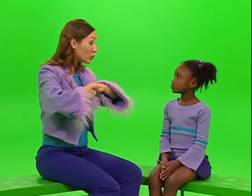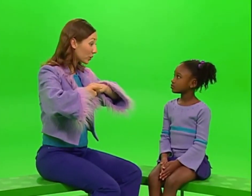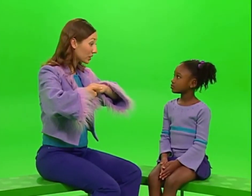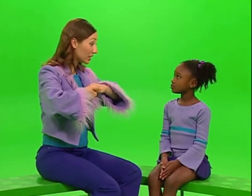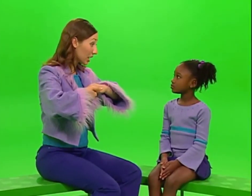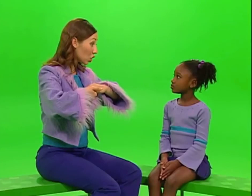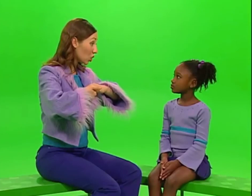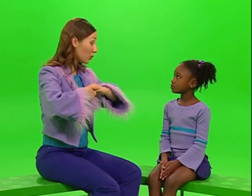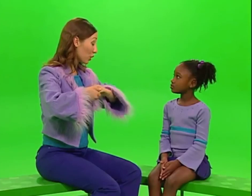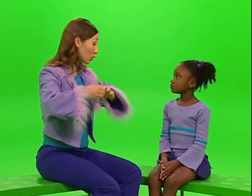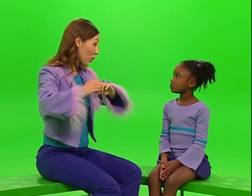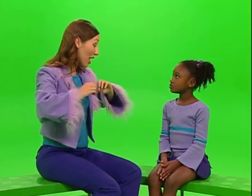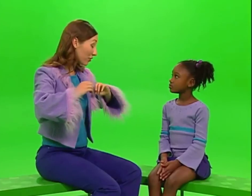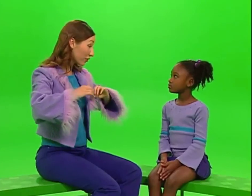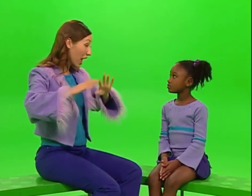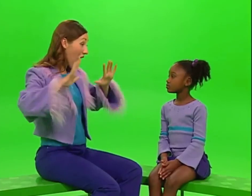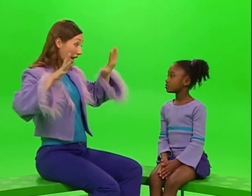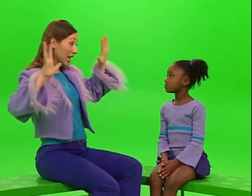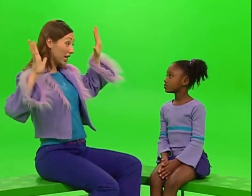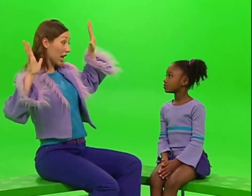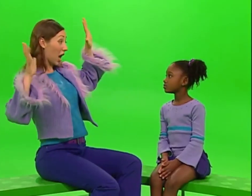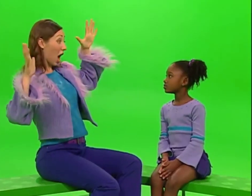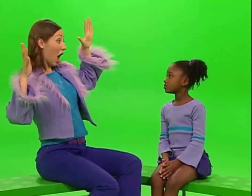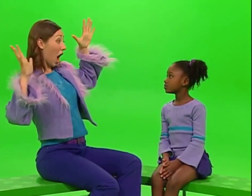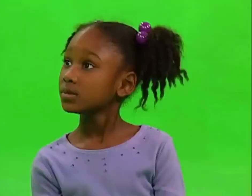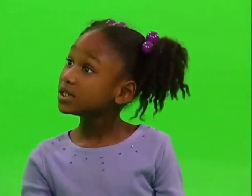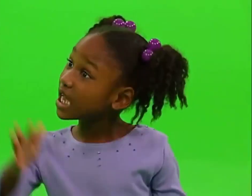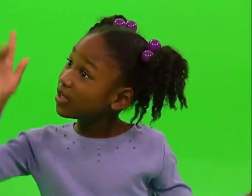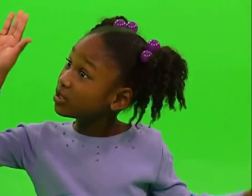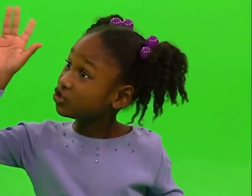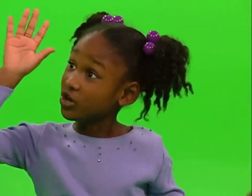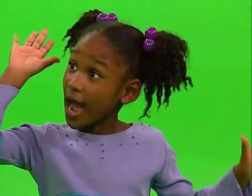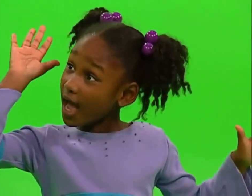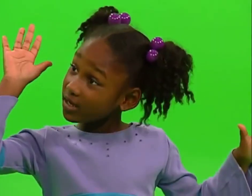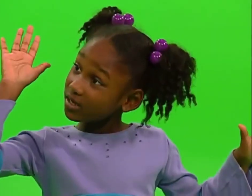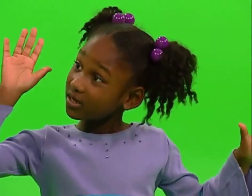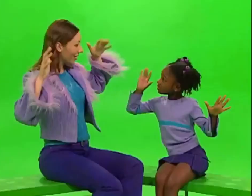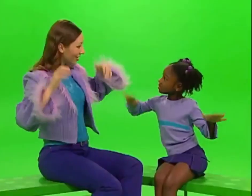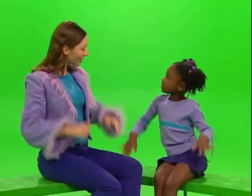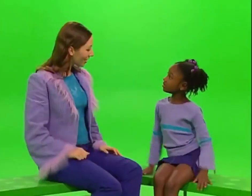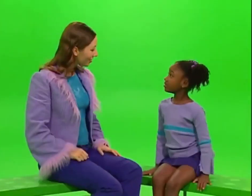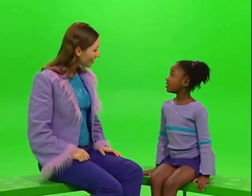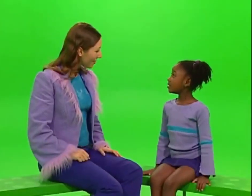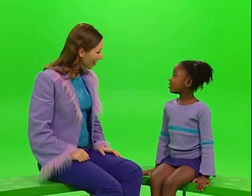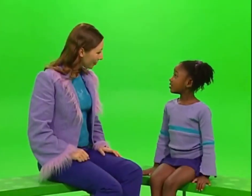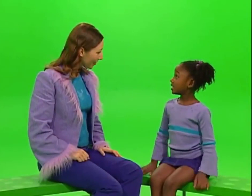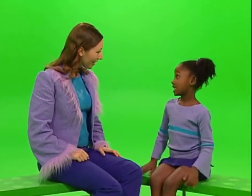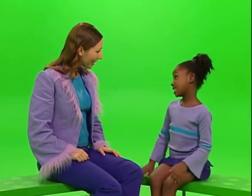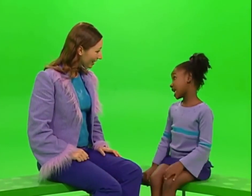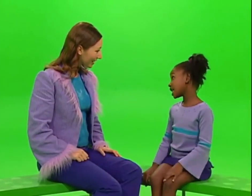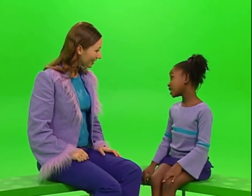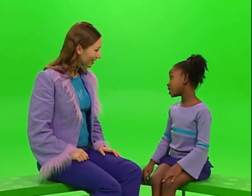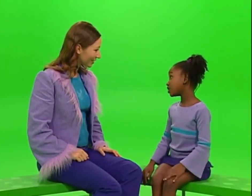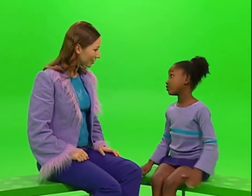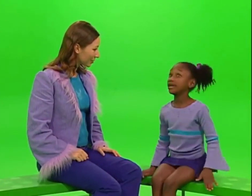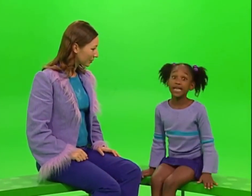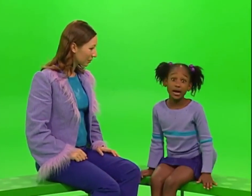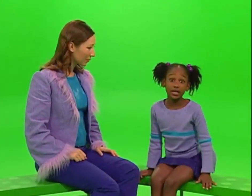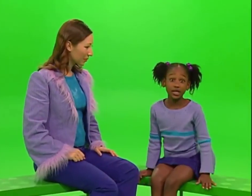duper dinklepuss went flying down the track. Good remembering. Thank you. Now, can